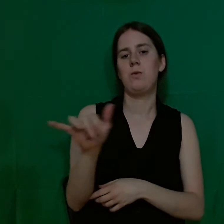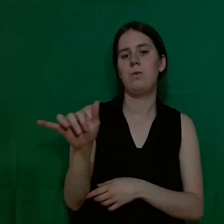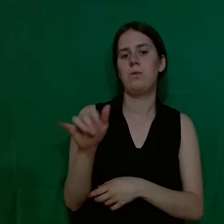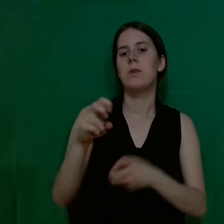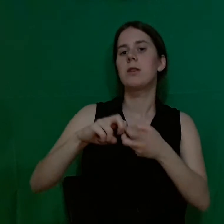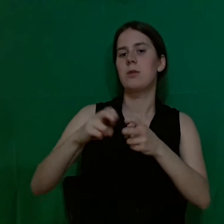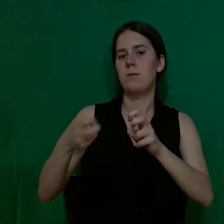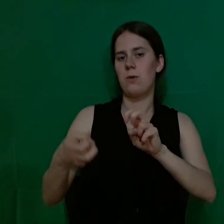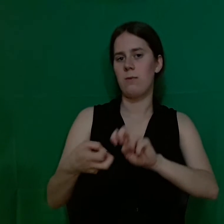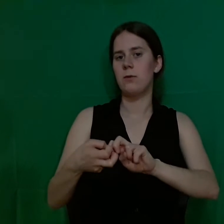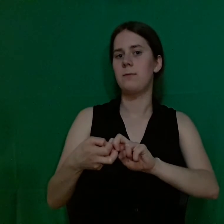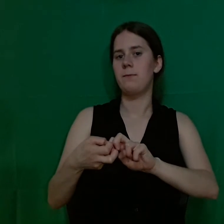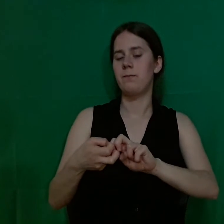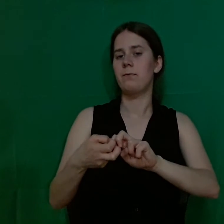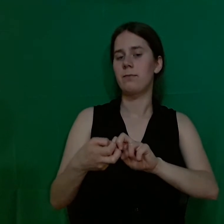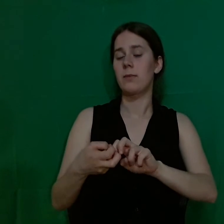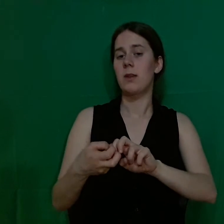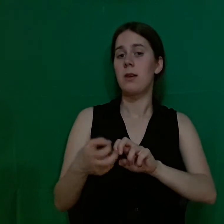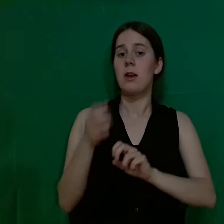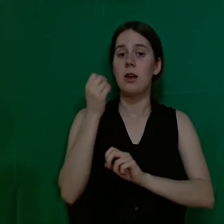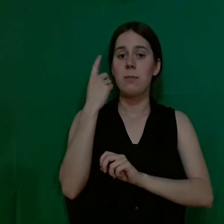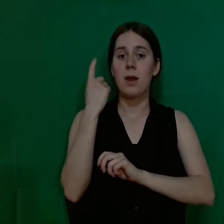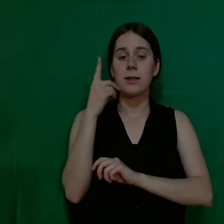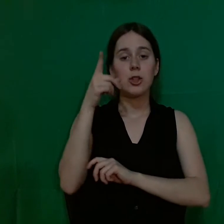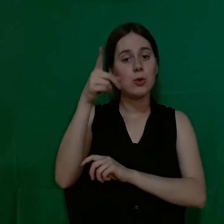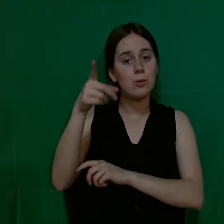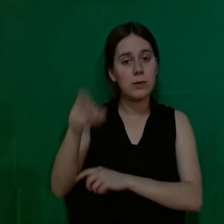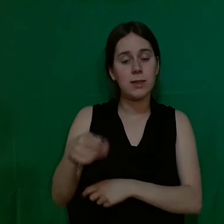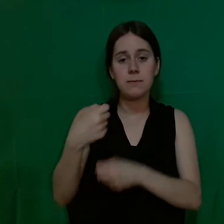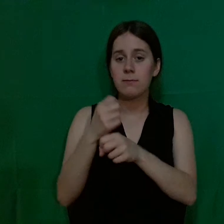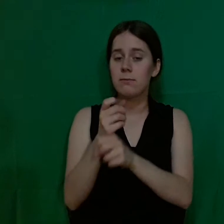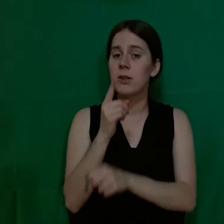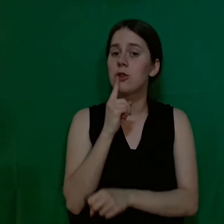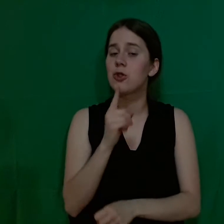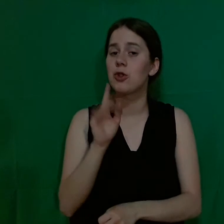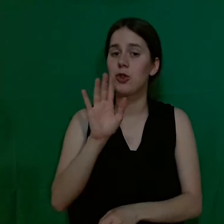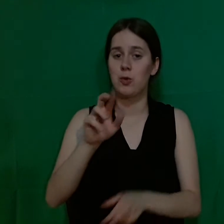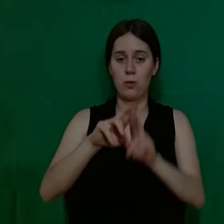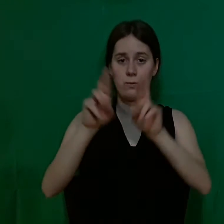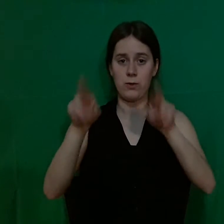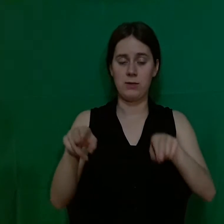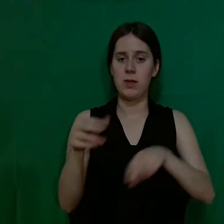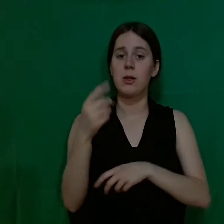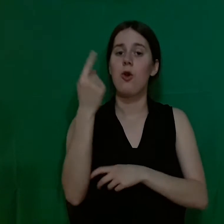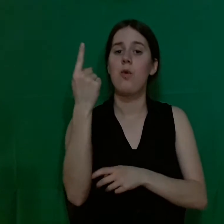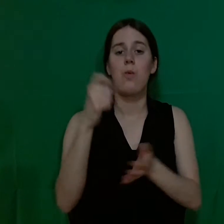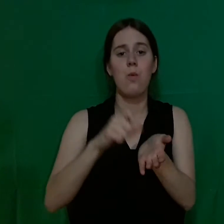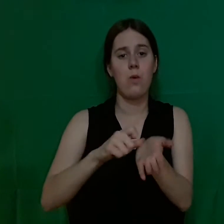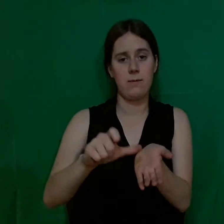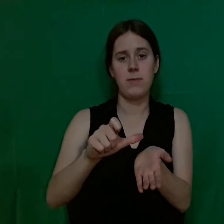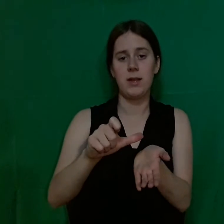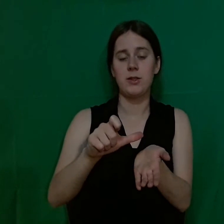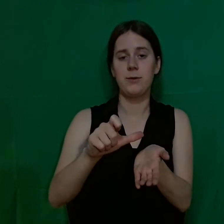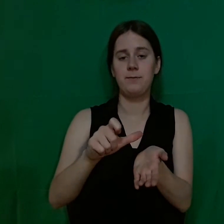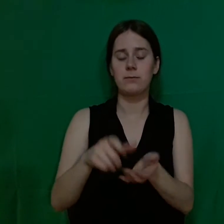want to have one page, and you fill out the one page completely. The format, we're going to talk about some of the specifics for high school students for